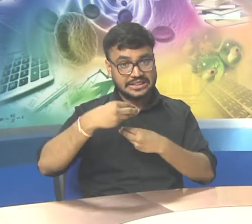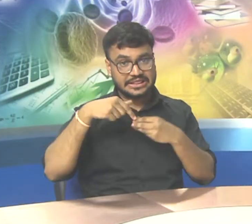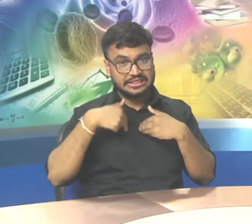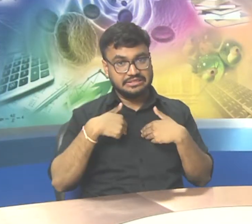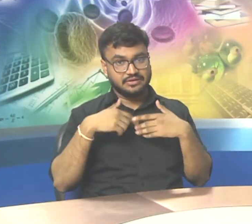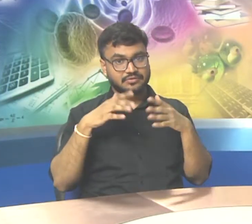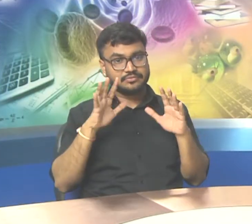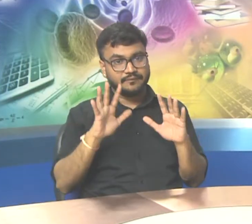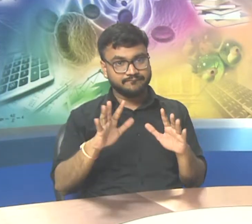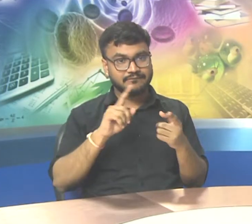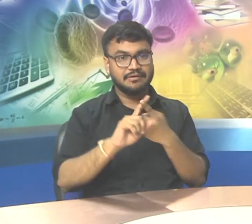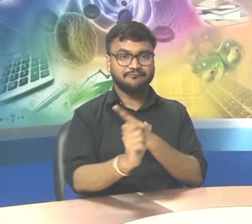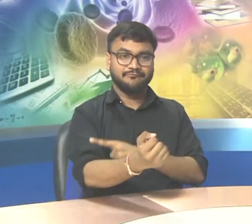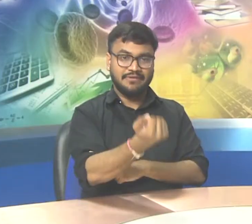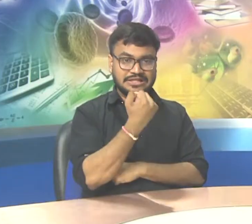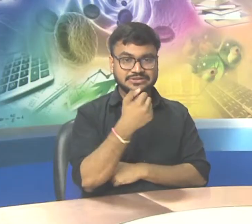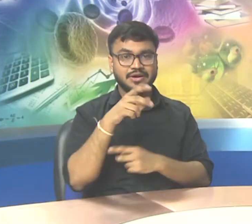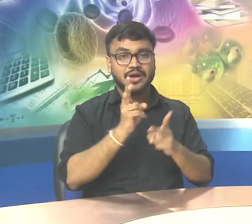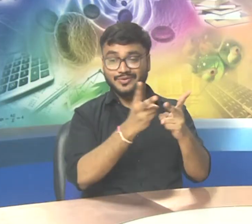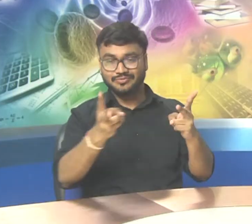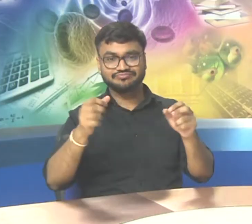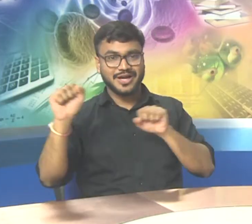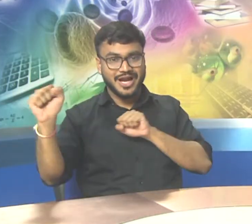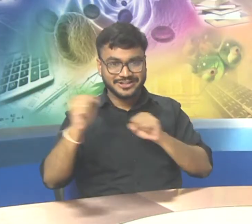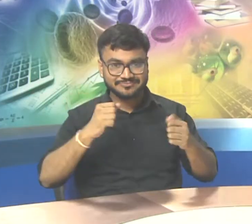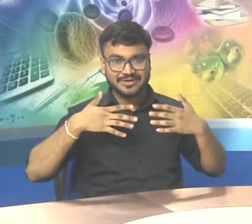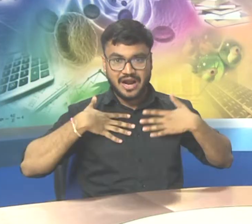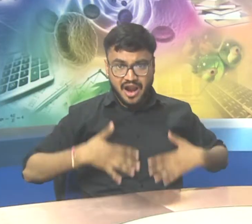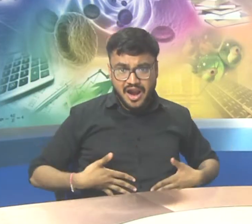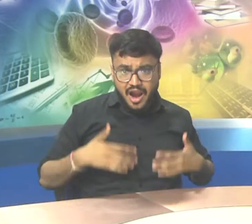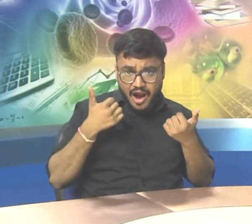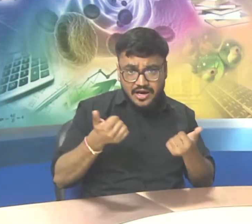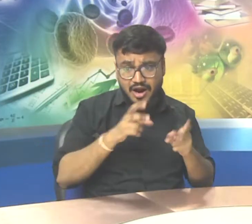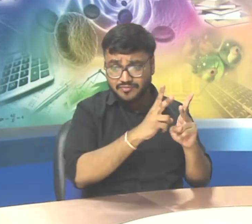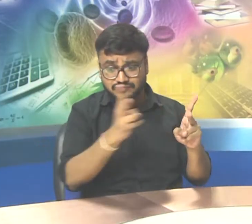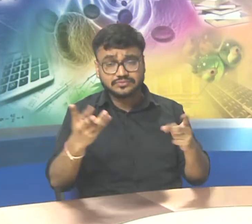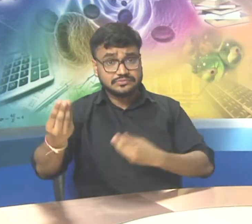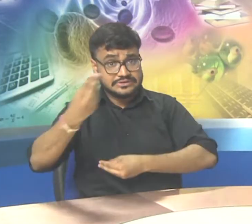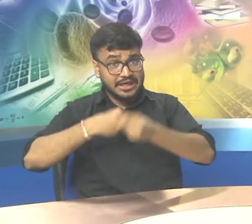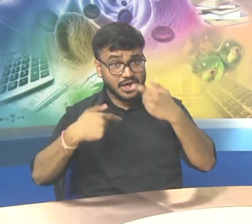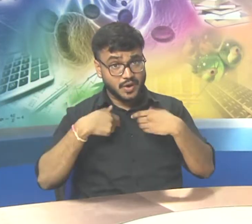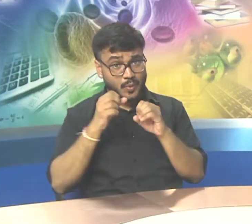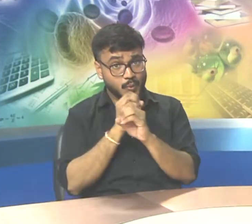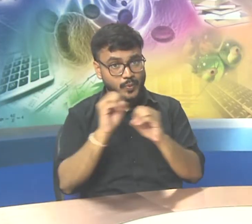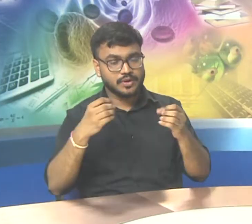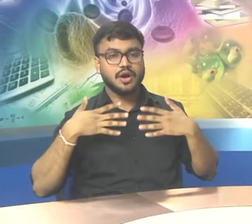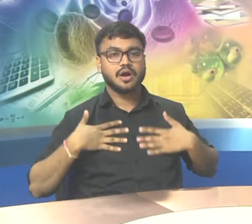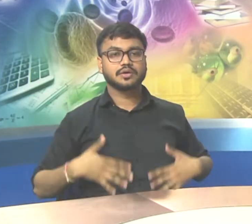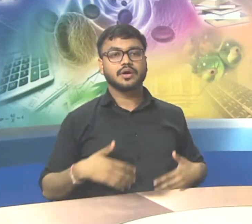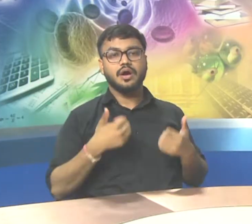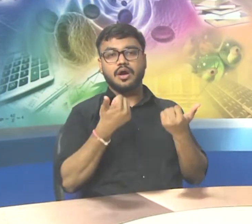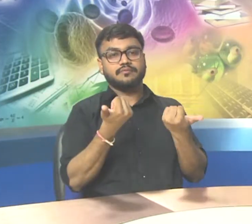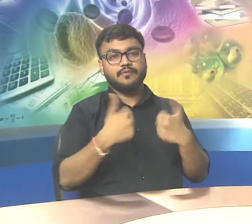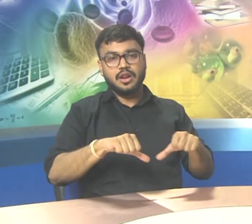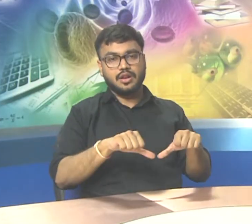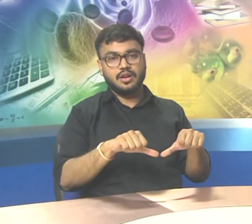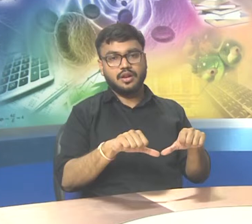supply these calories. And when protein are used for energy, they are